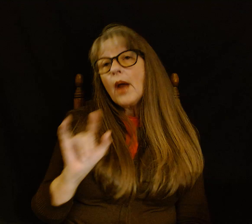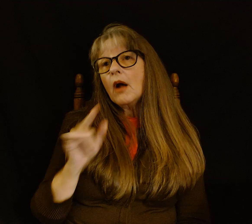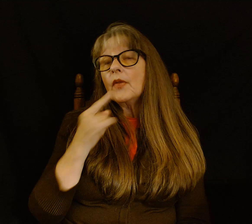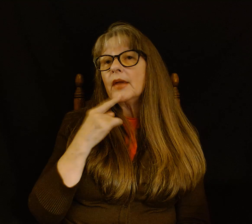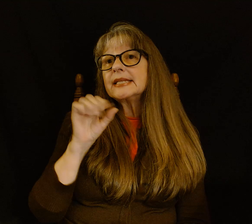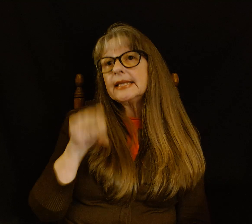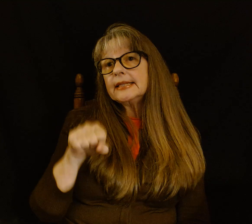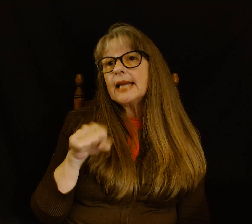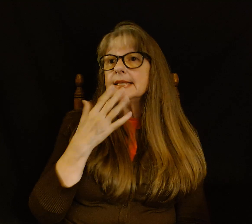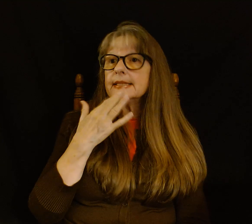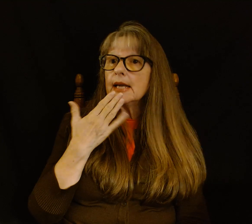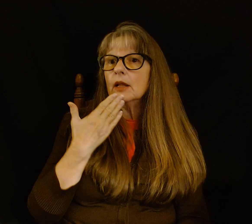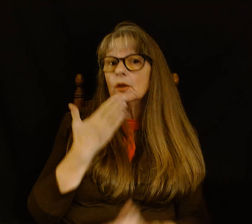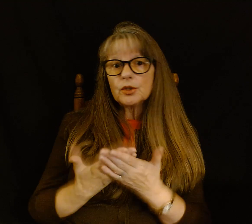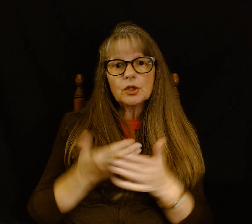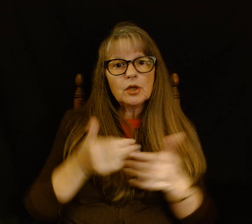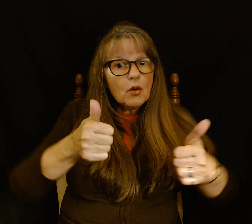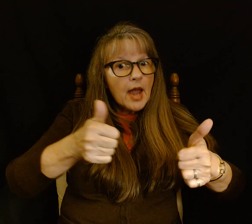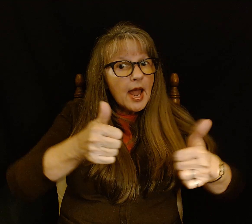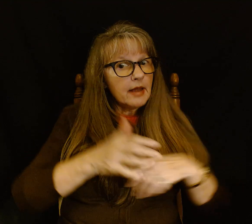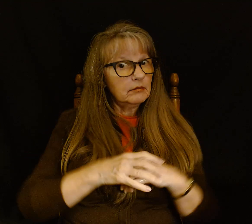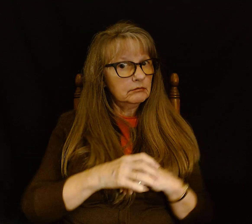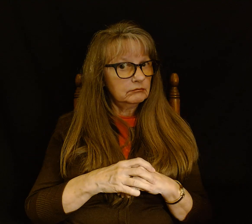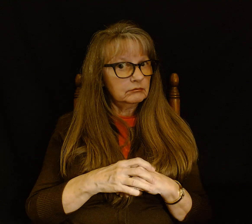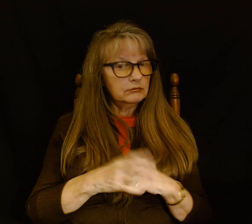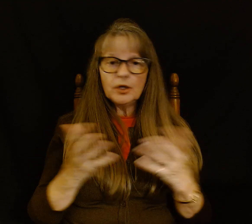they said, yes, the color was good. Okay.